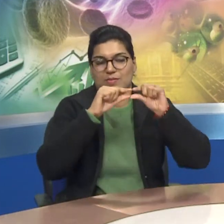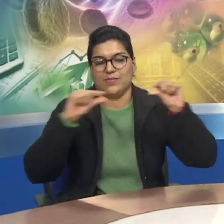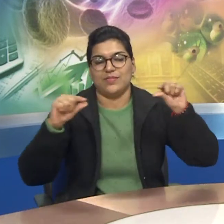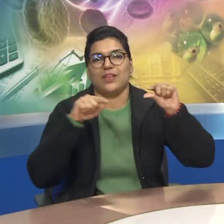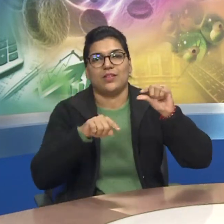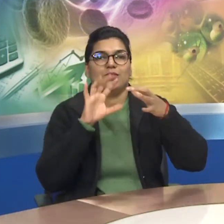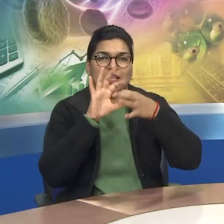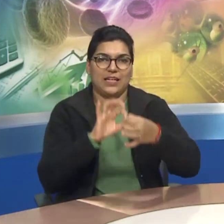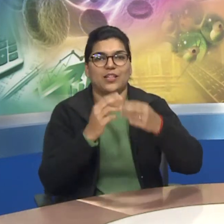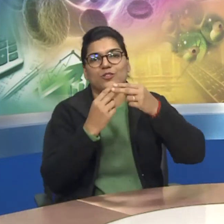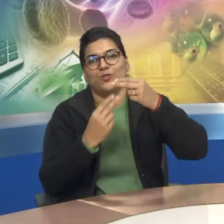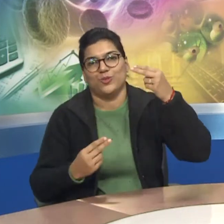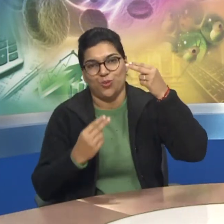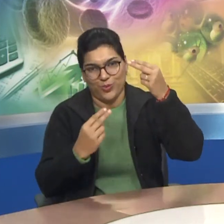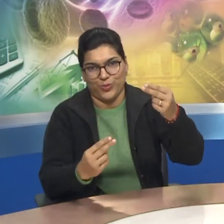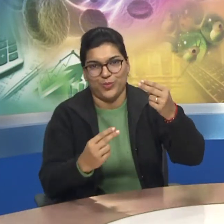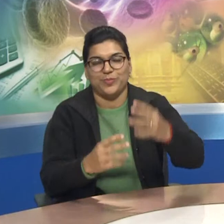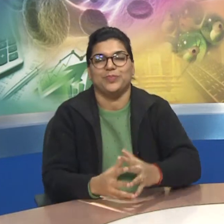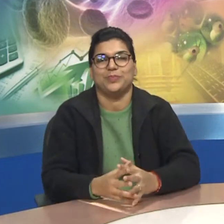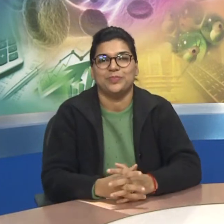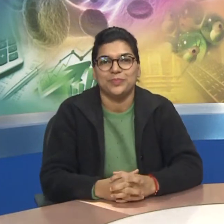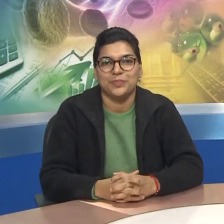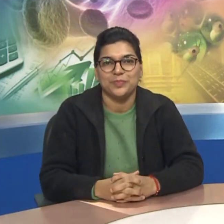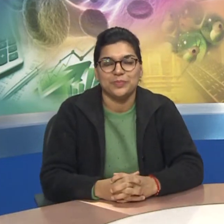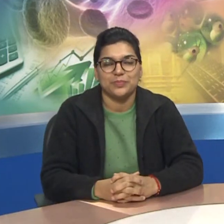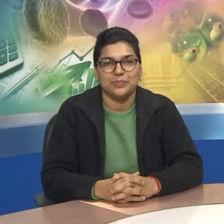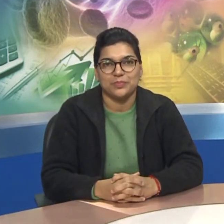So this is the name of the lesson we are going to do now.